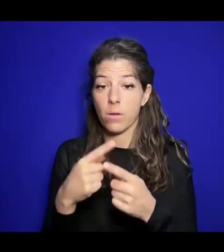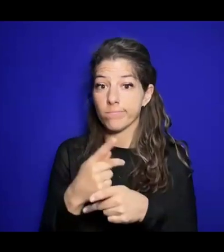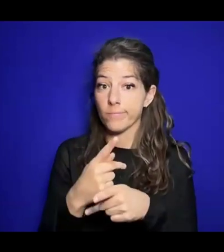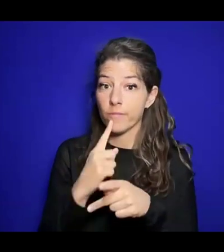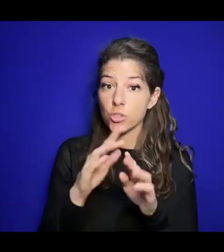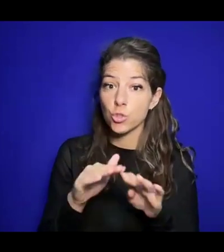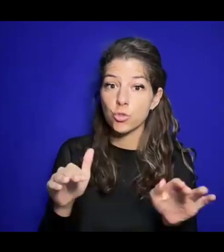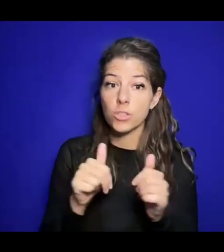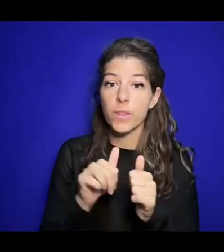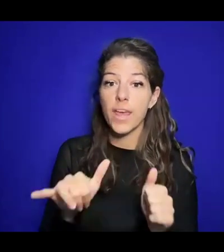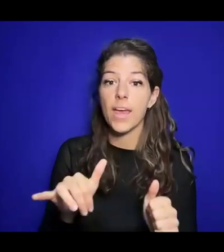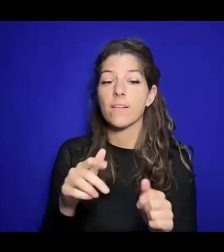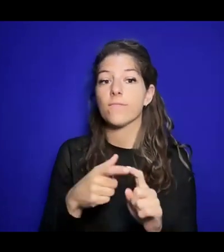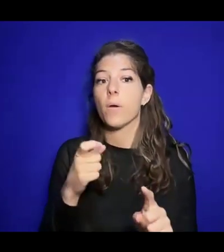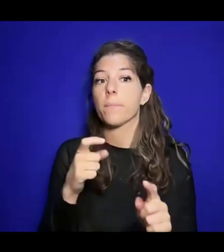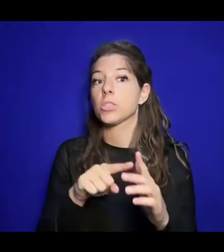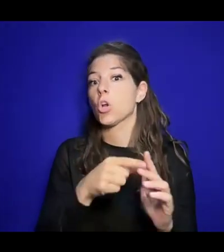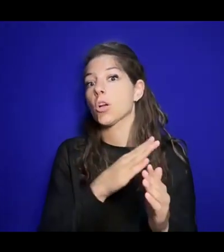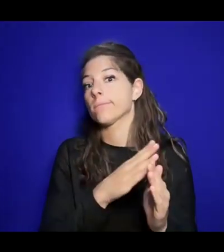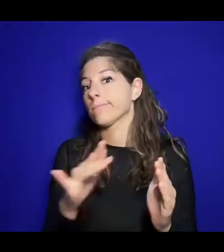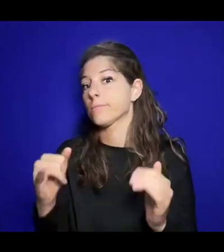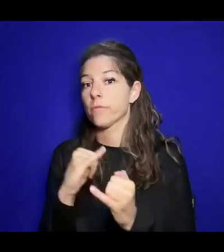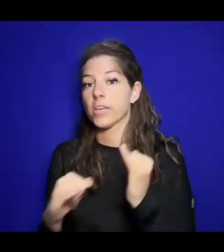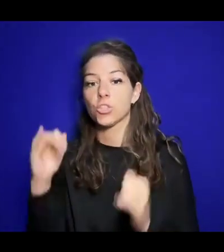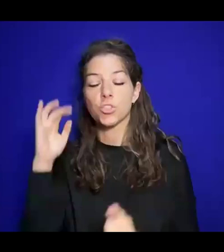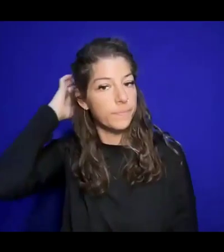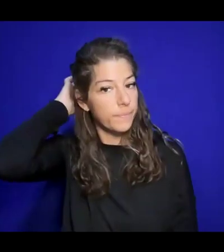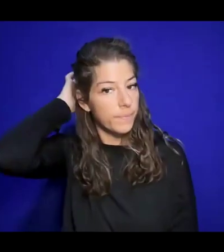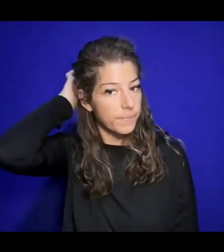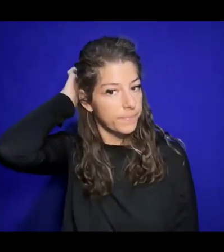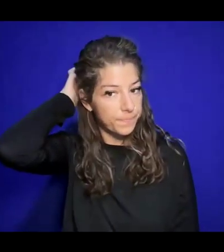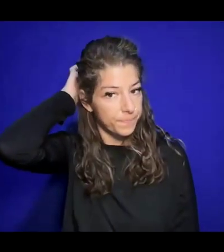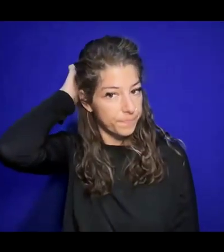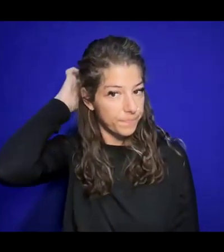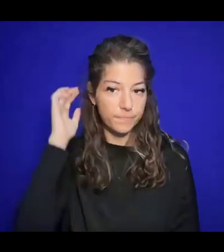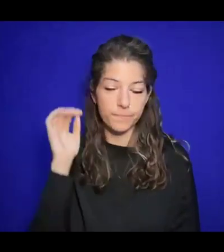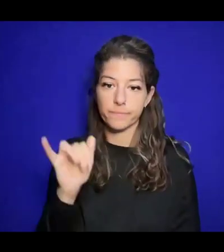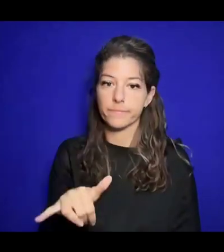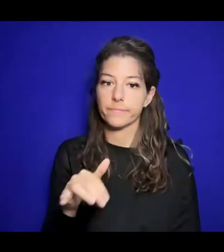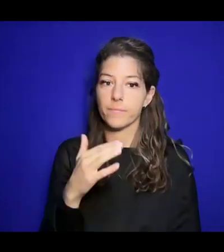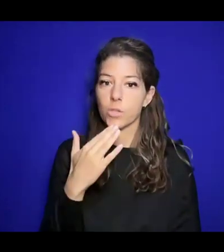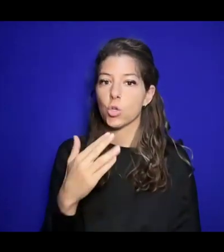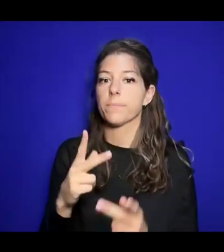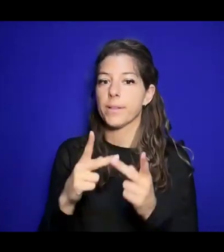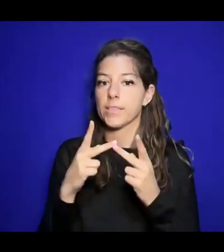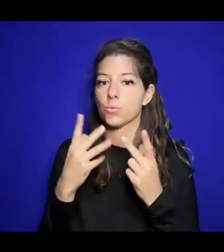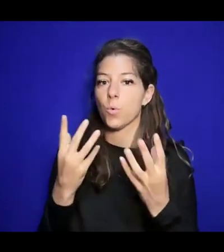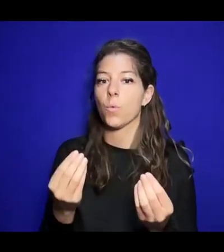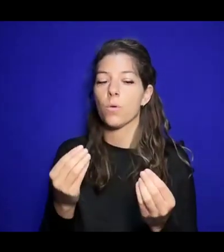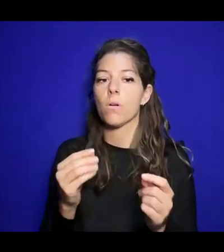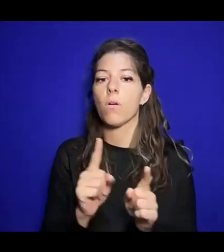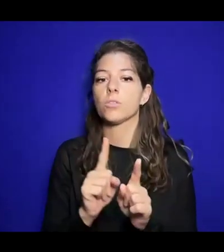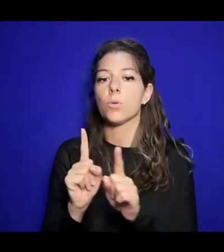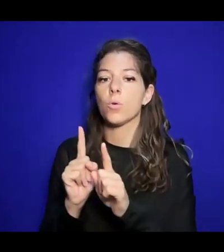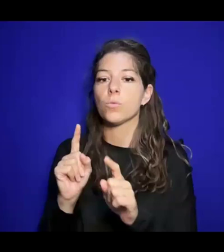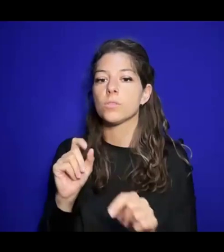children with spina bifida from start to finish. And so that's a good place to go. There's also the